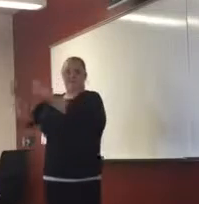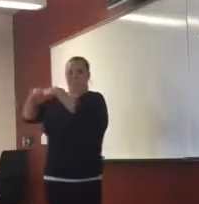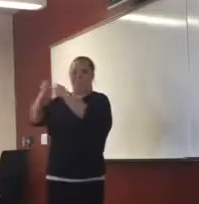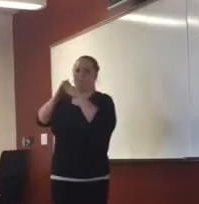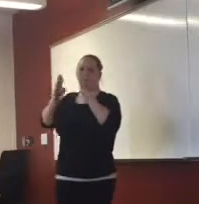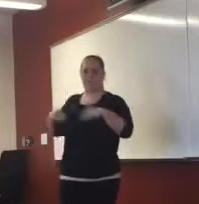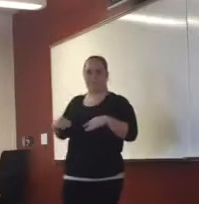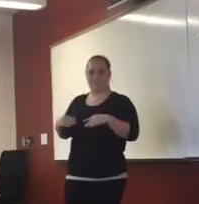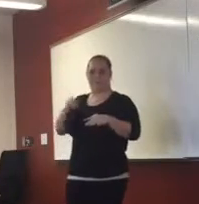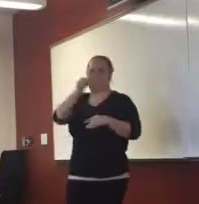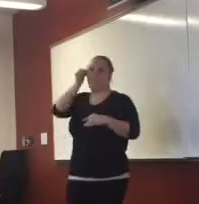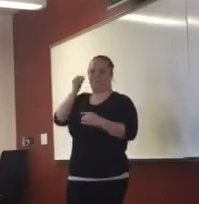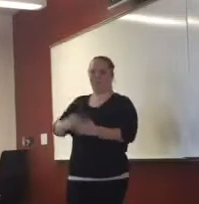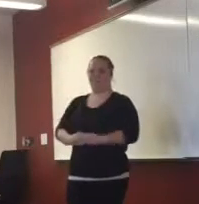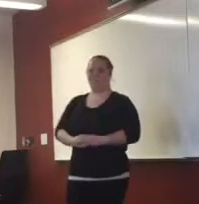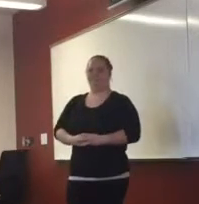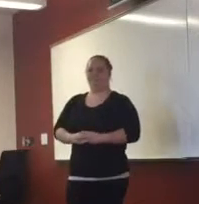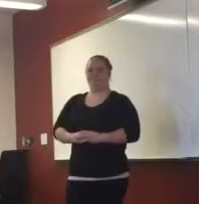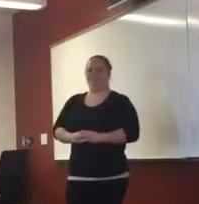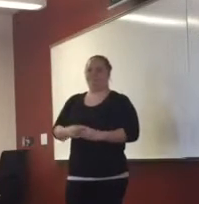And so then